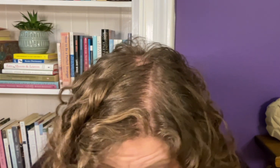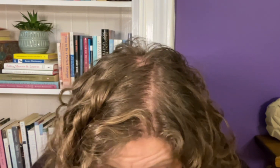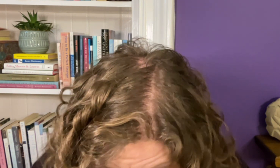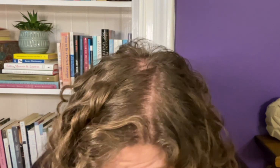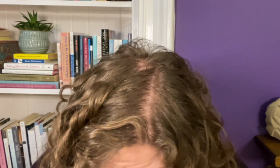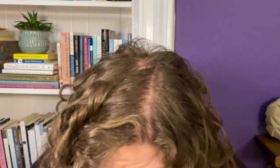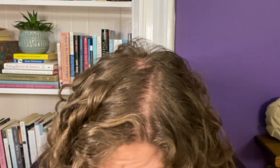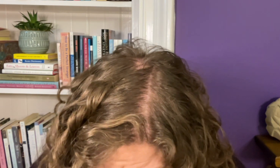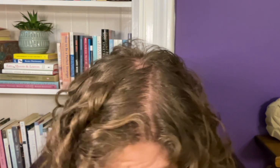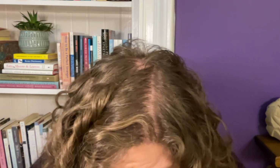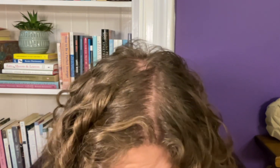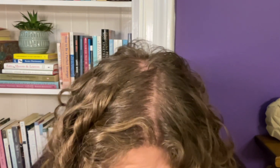Venezuela, the Congo,